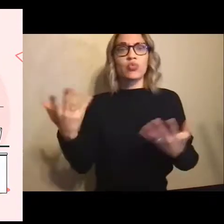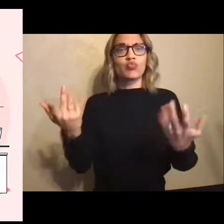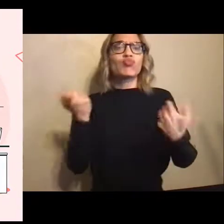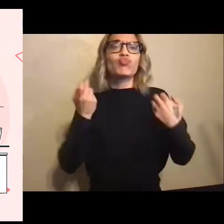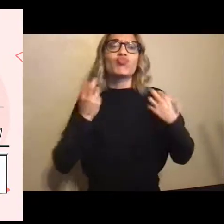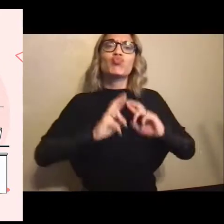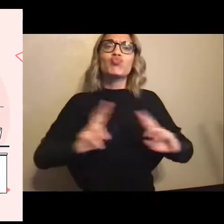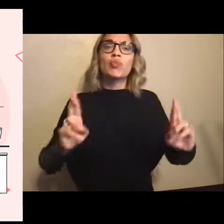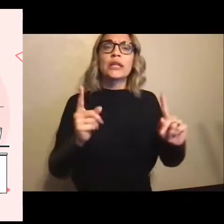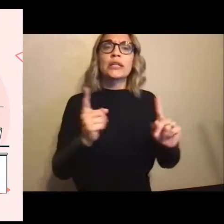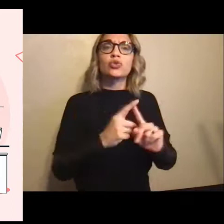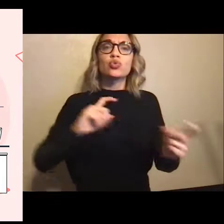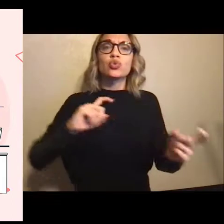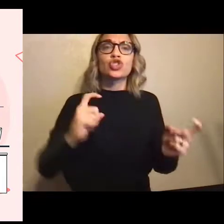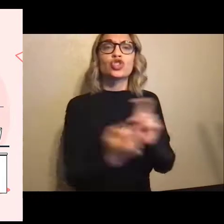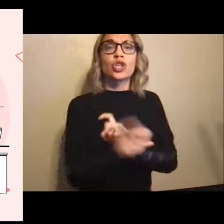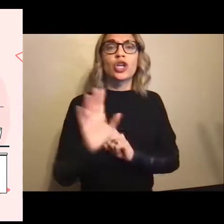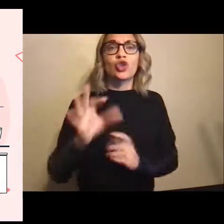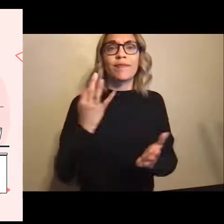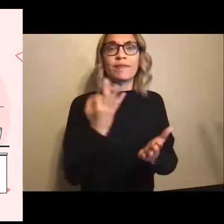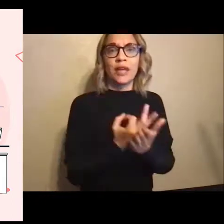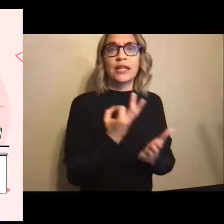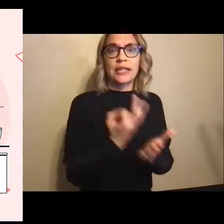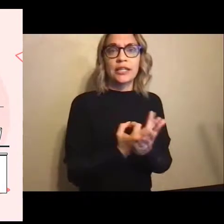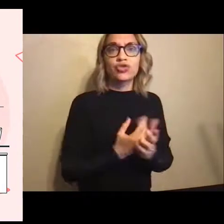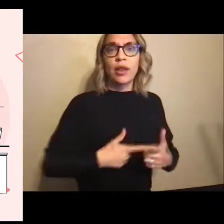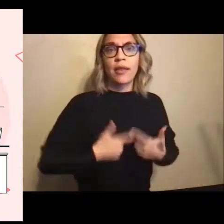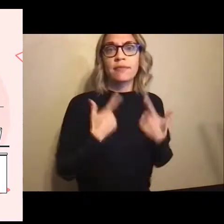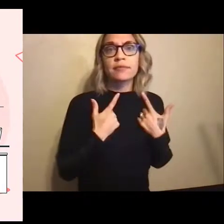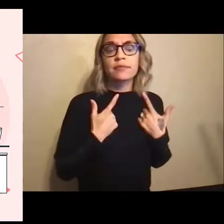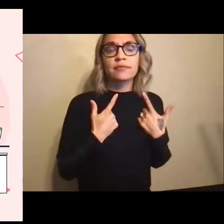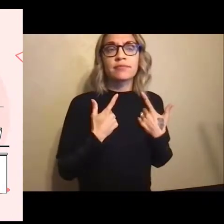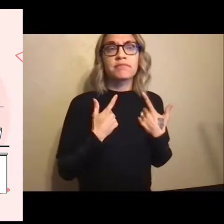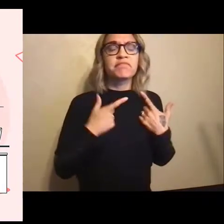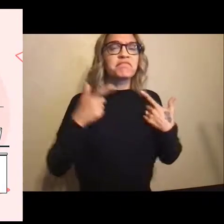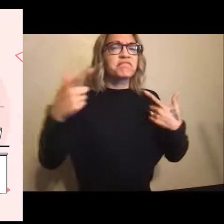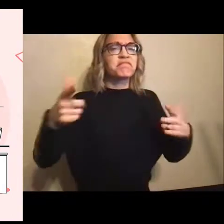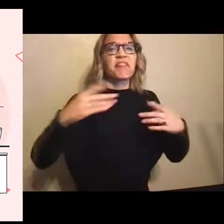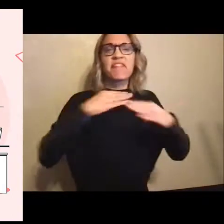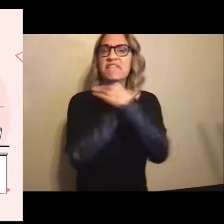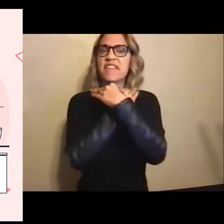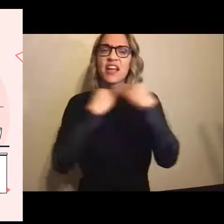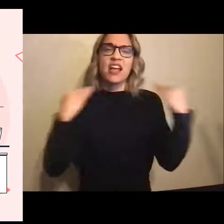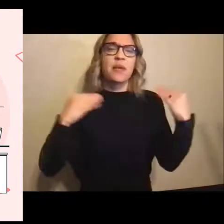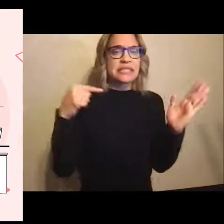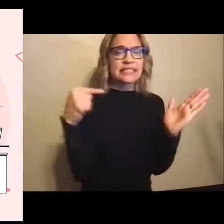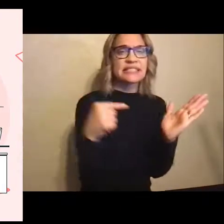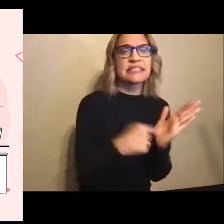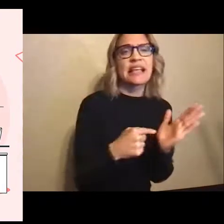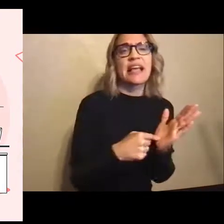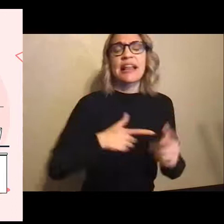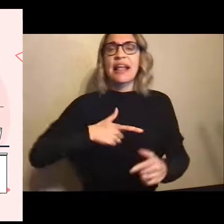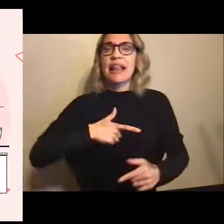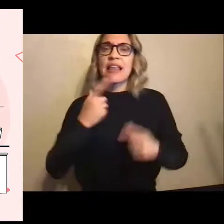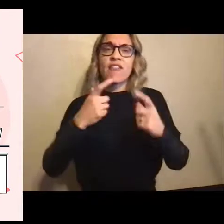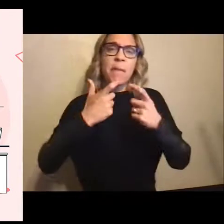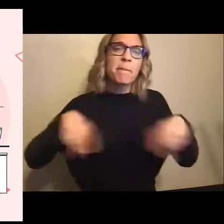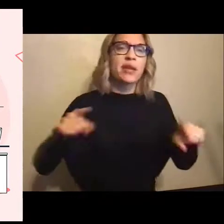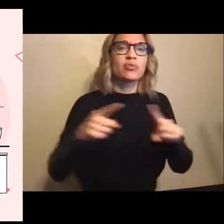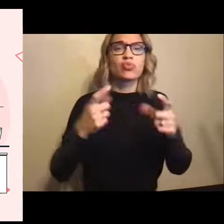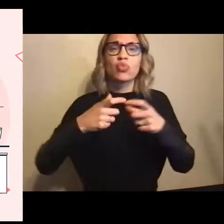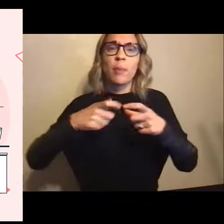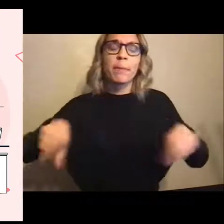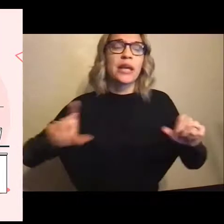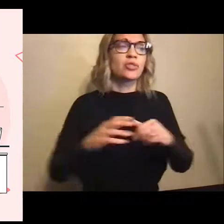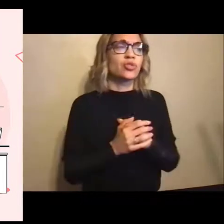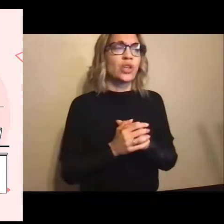In my business, I sometimes have clients who say that they're ready to change their financial life, their financial well-being. They're fed up with